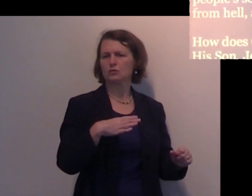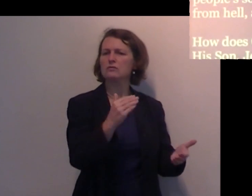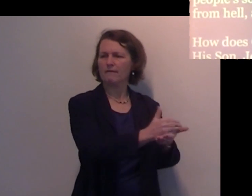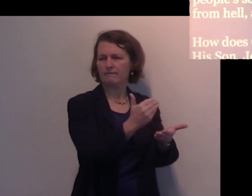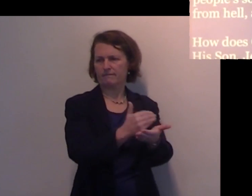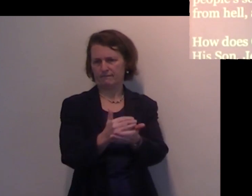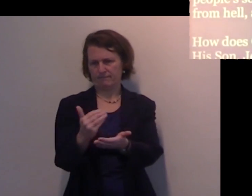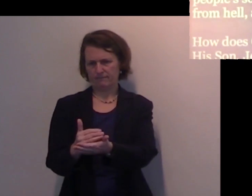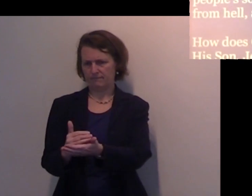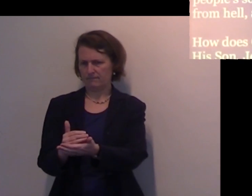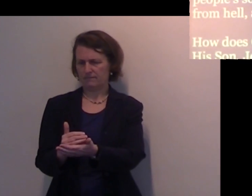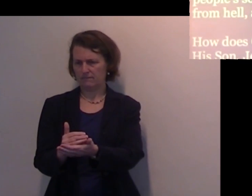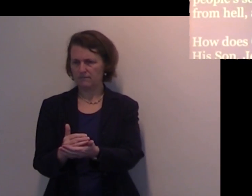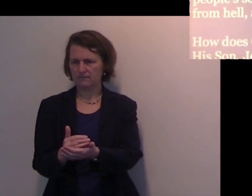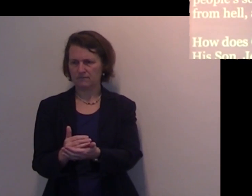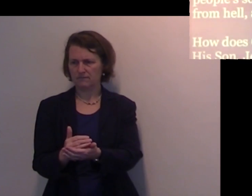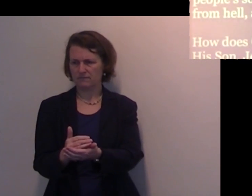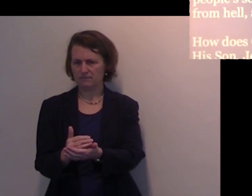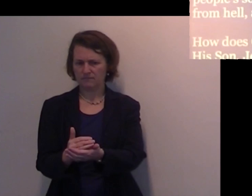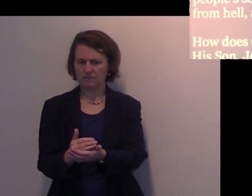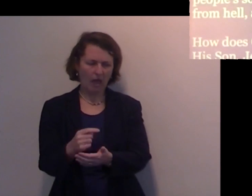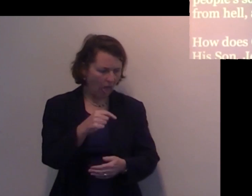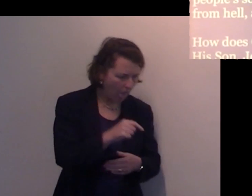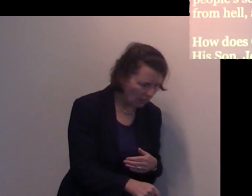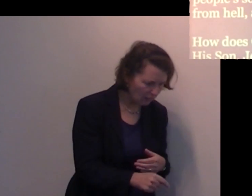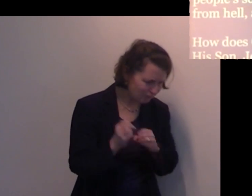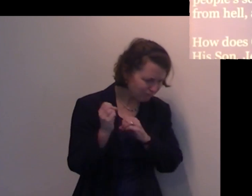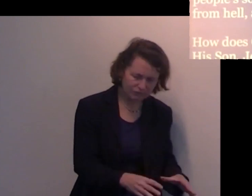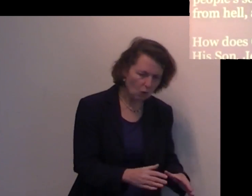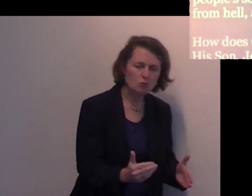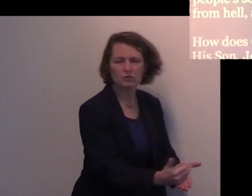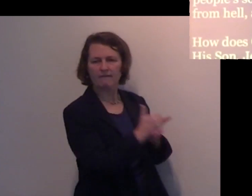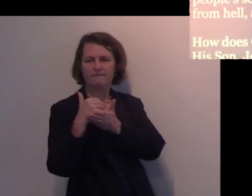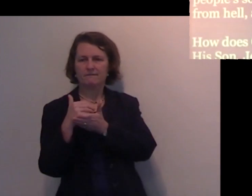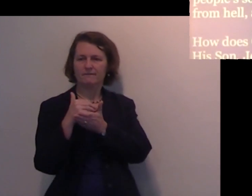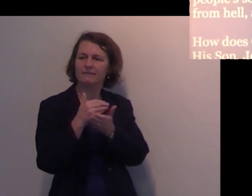He wants to save people from hell and bring them to heaven.